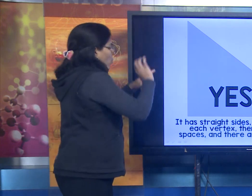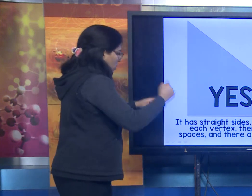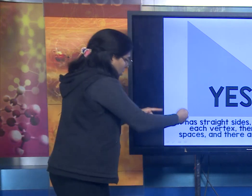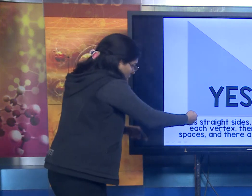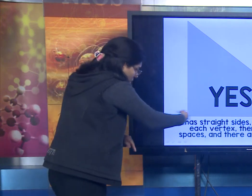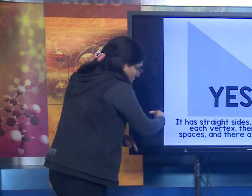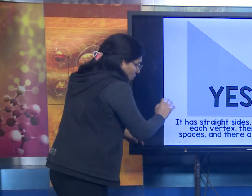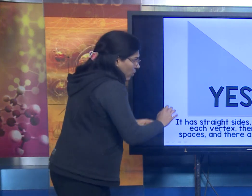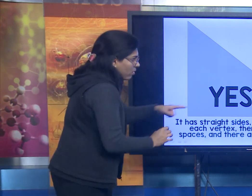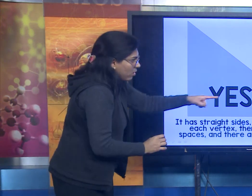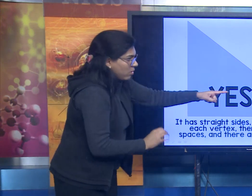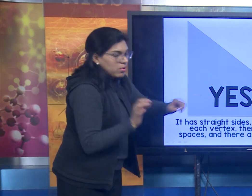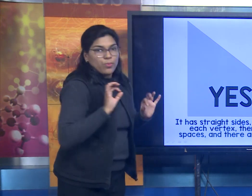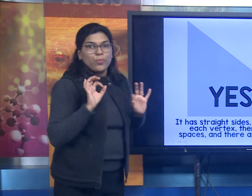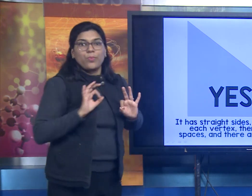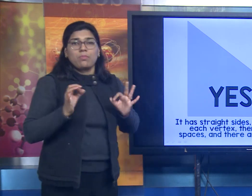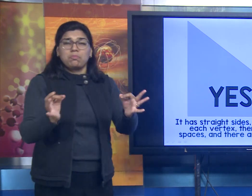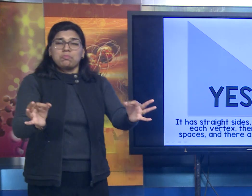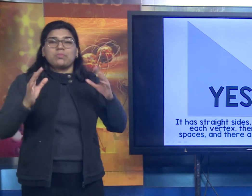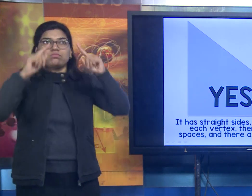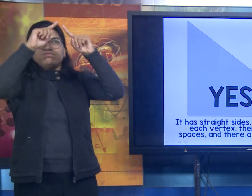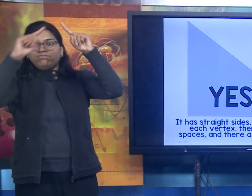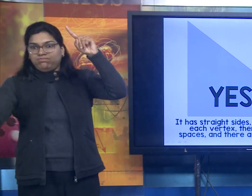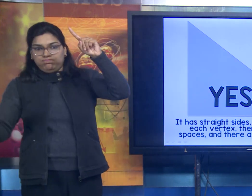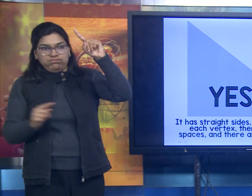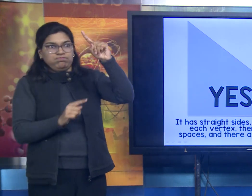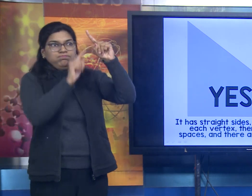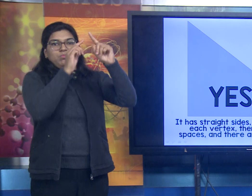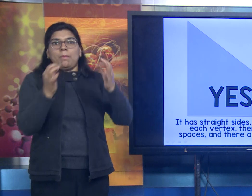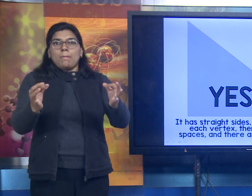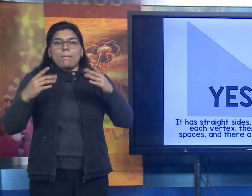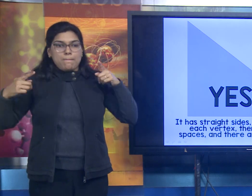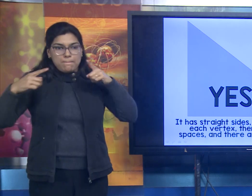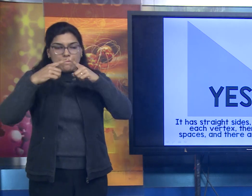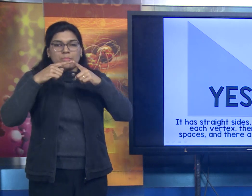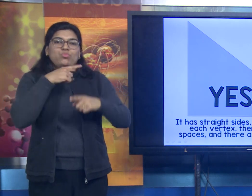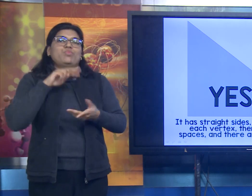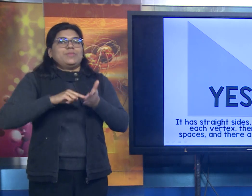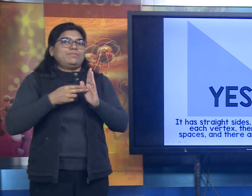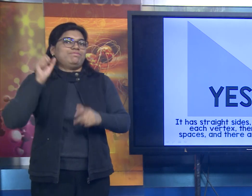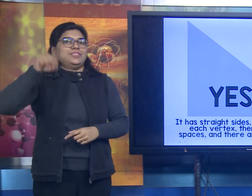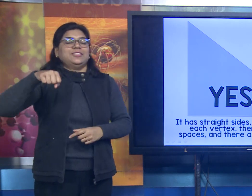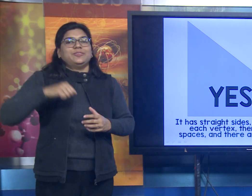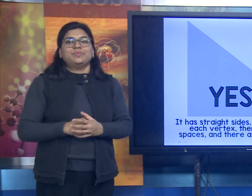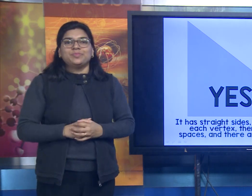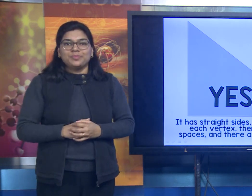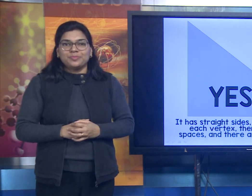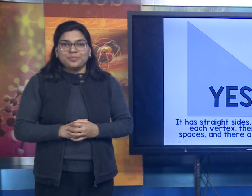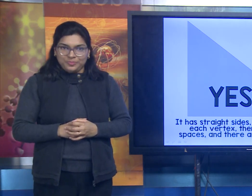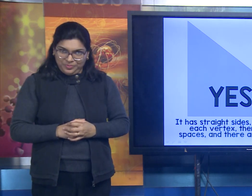The lines are not leftover, you can see. It's perfect image of polygon. So answer